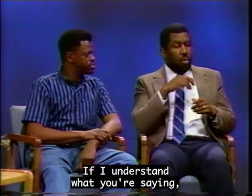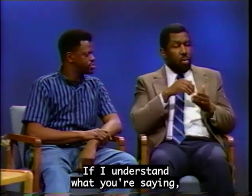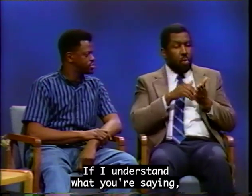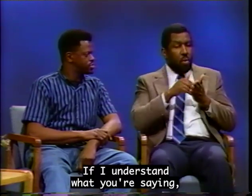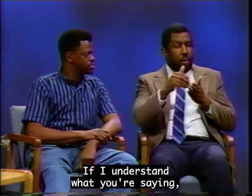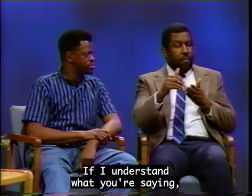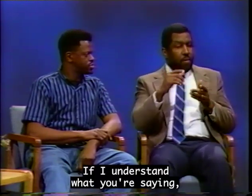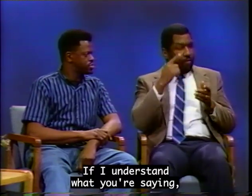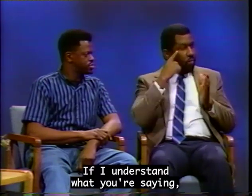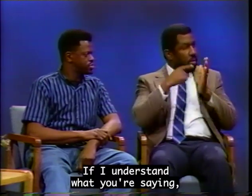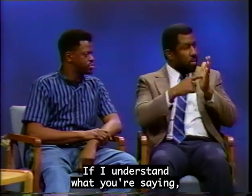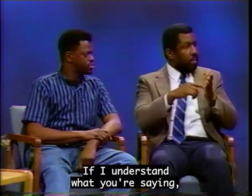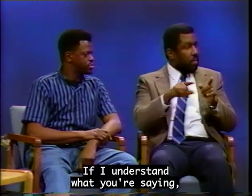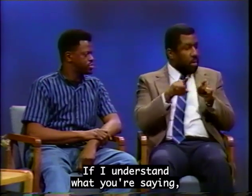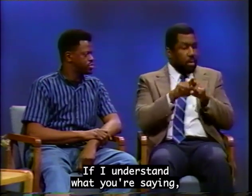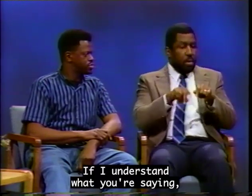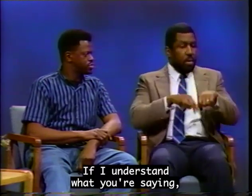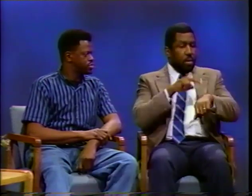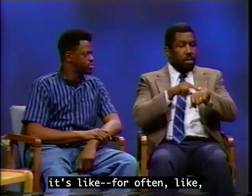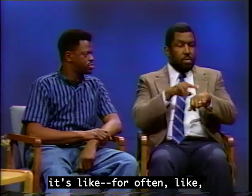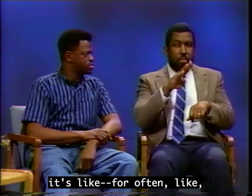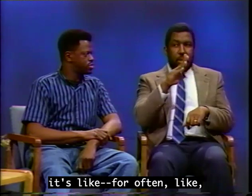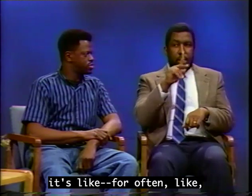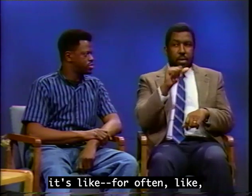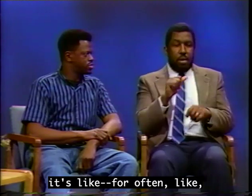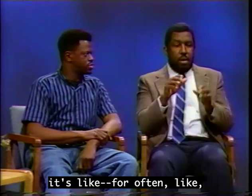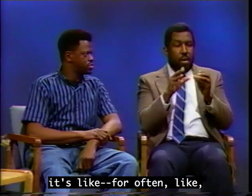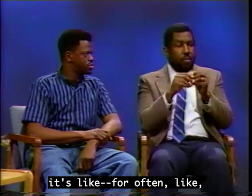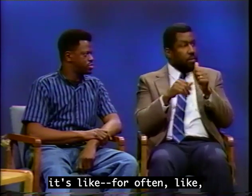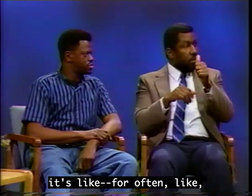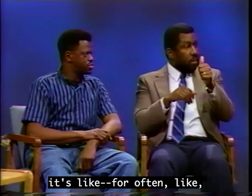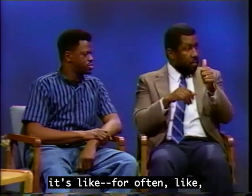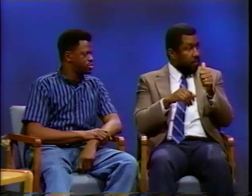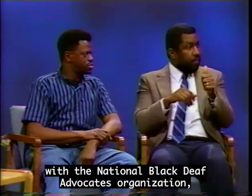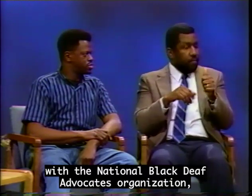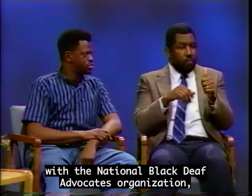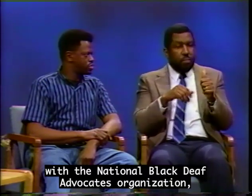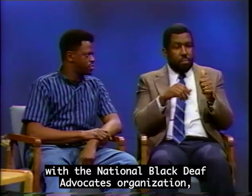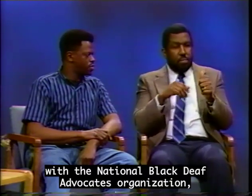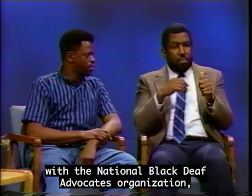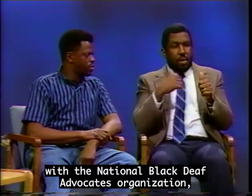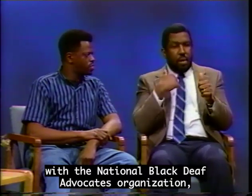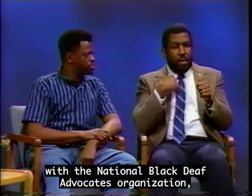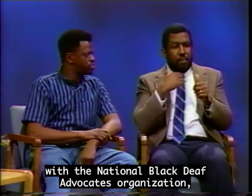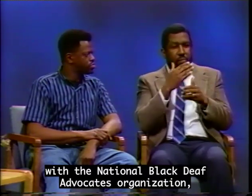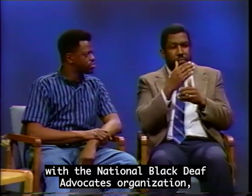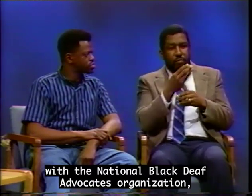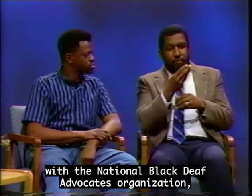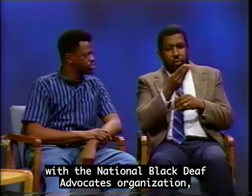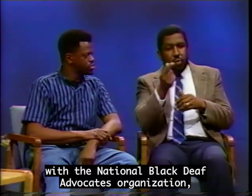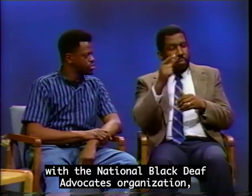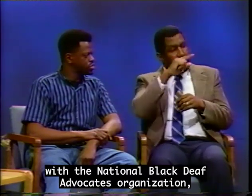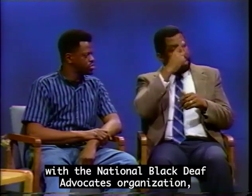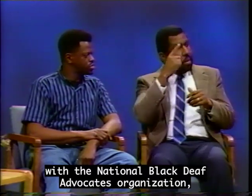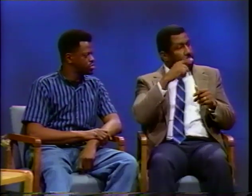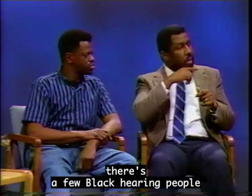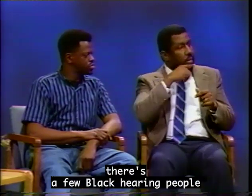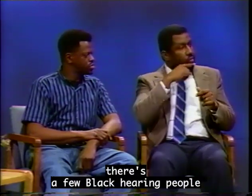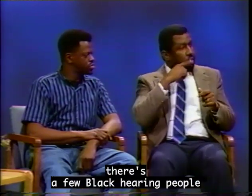If I understand what you're saying, it's like, for often, like with the National Black Deaf Advocates Organization, there's a